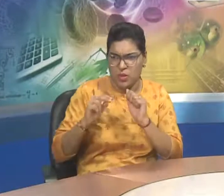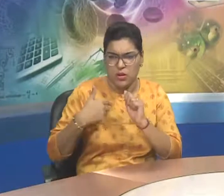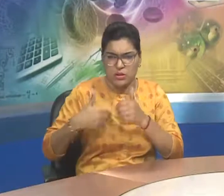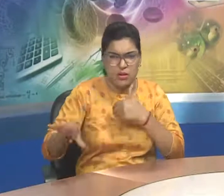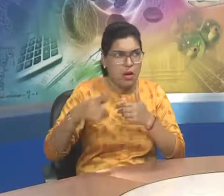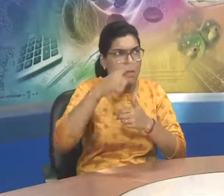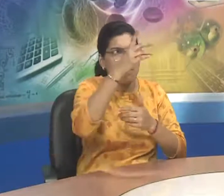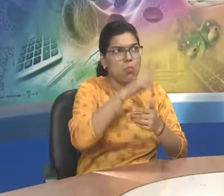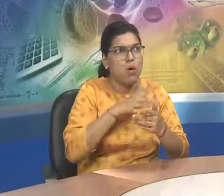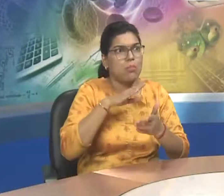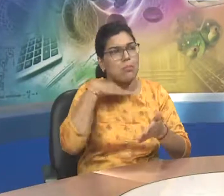understand